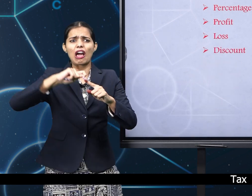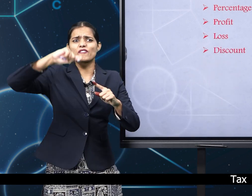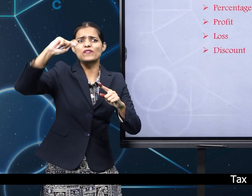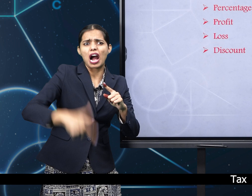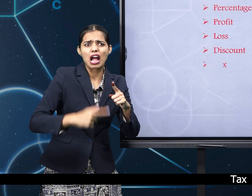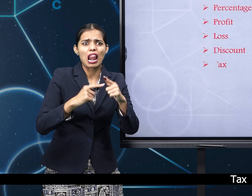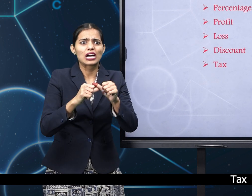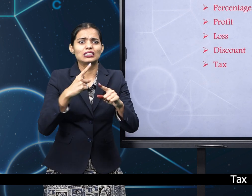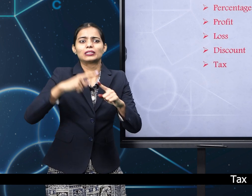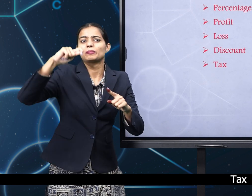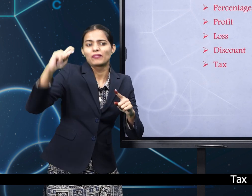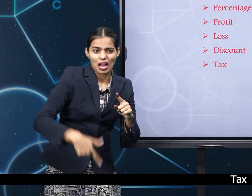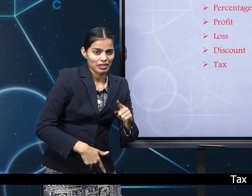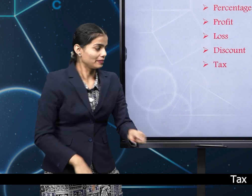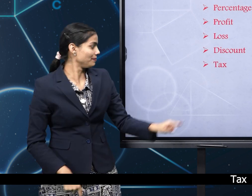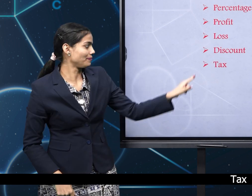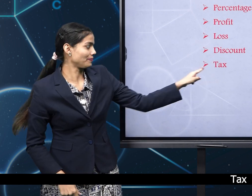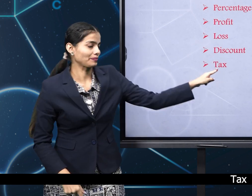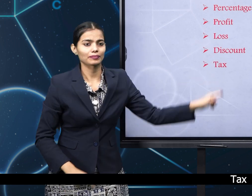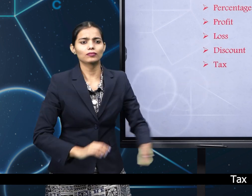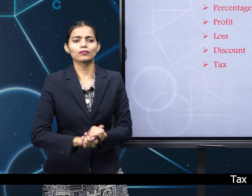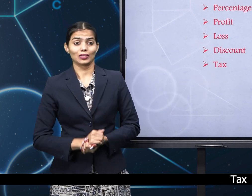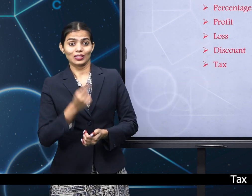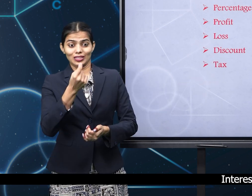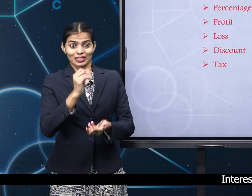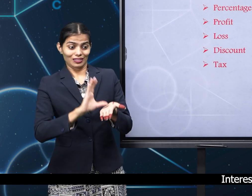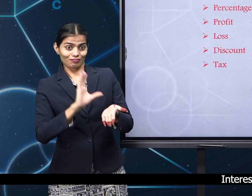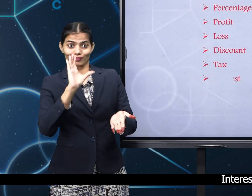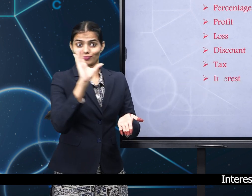interest,